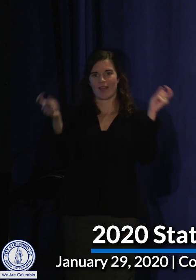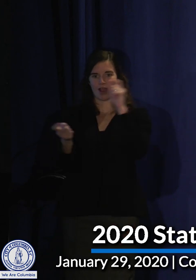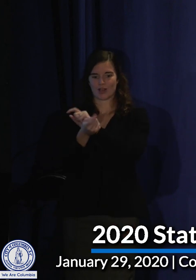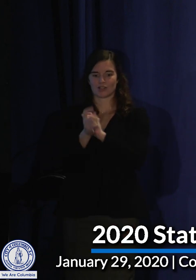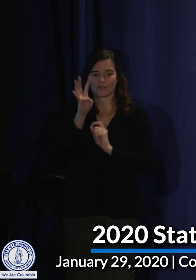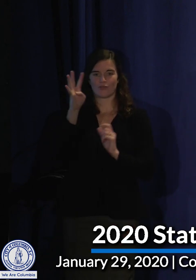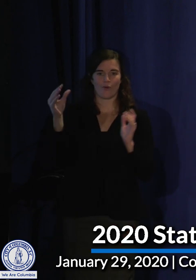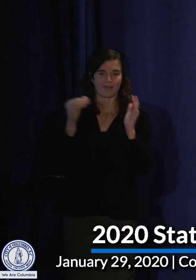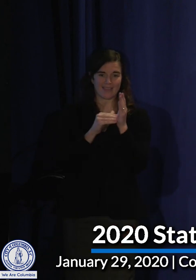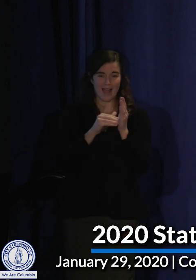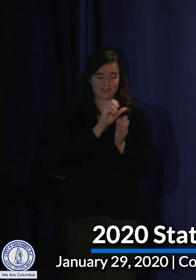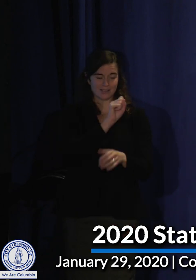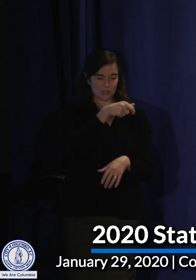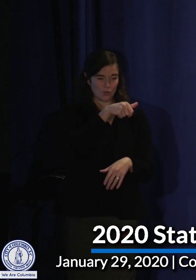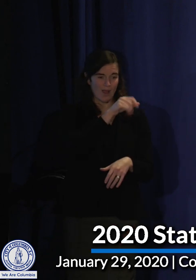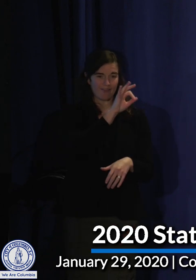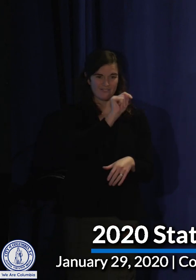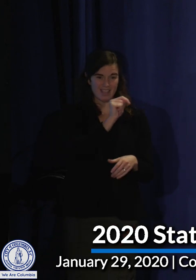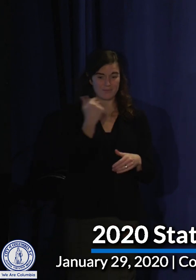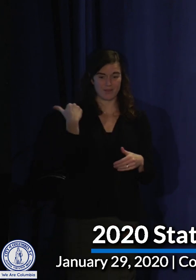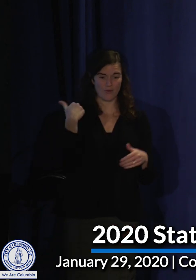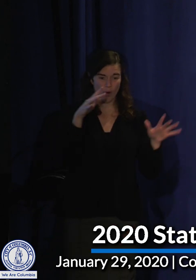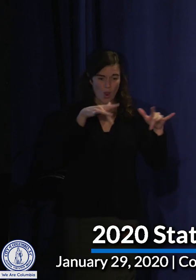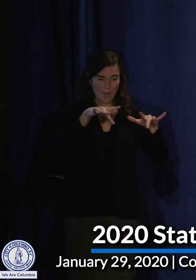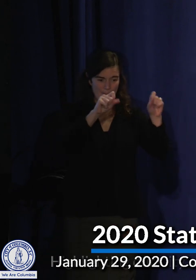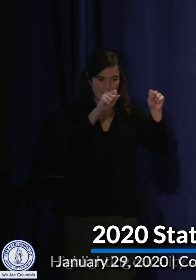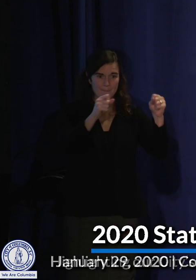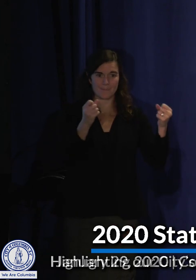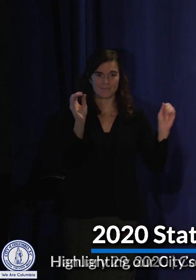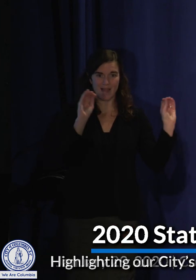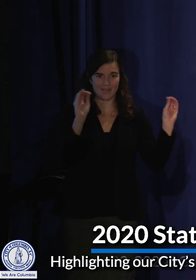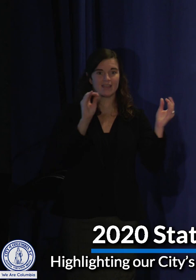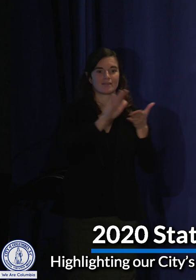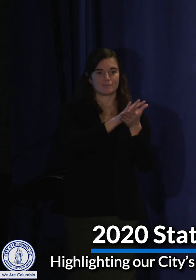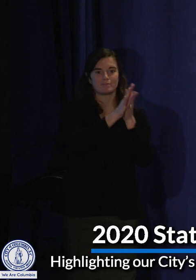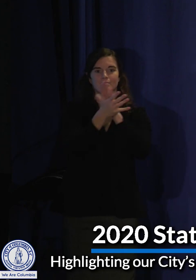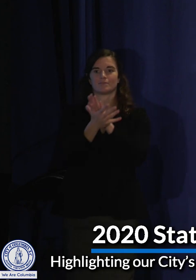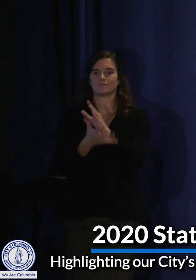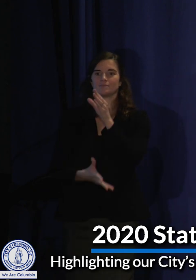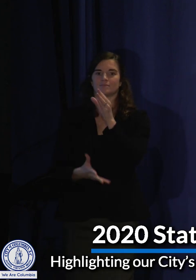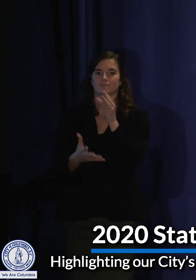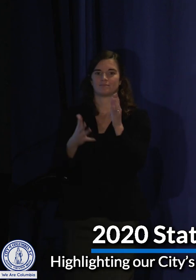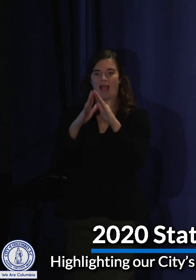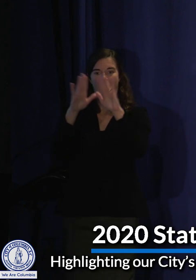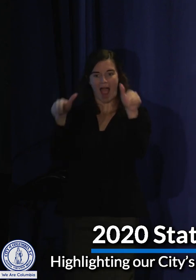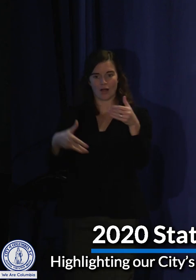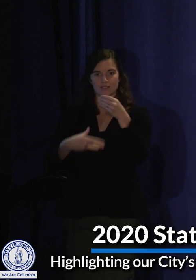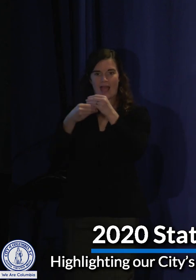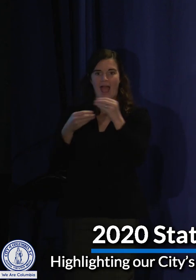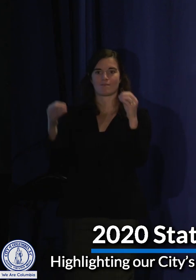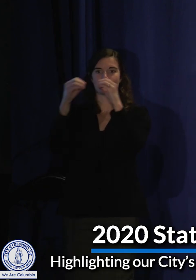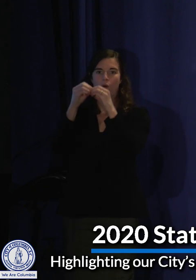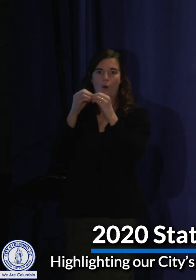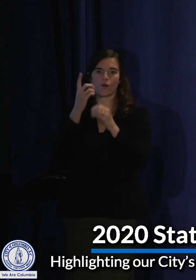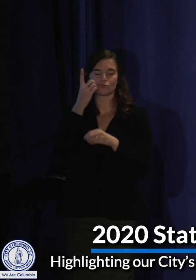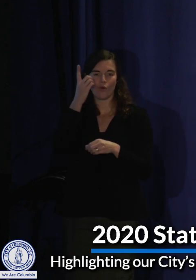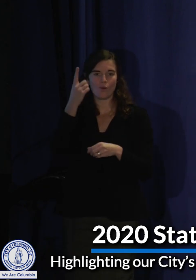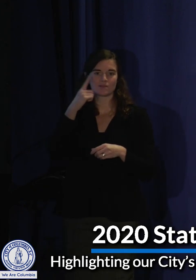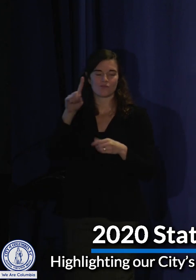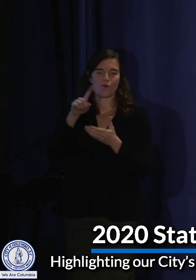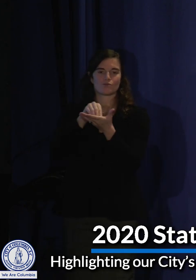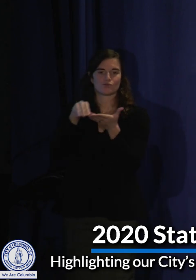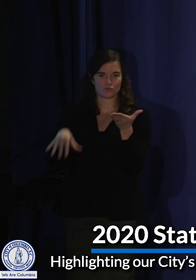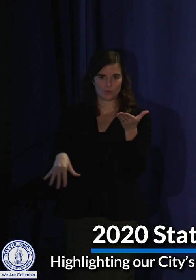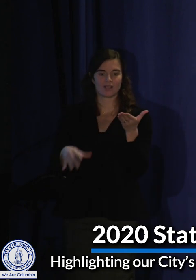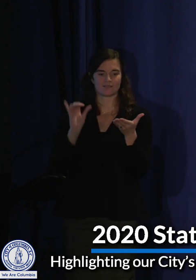452,000 square feet of emptiness and a drain on Main Street, to the hub, which added nearly 1,000 new citizens to Main Street to